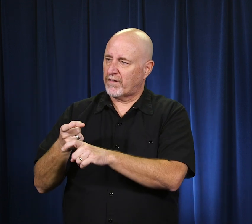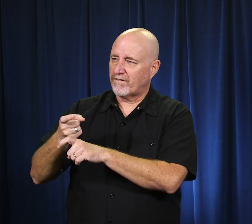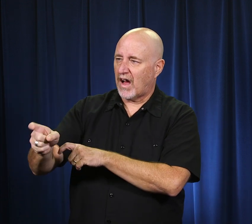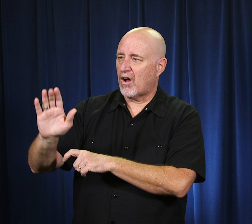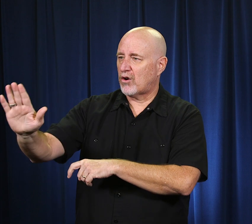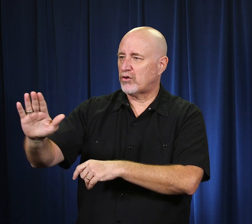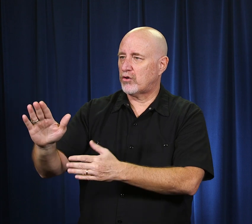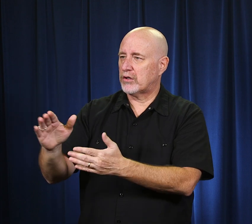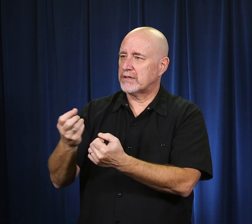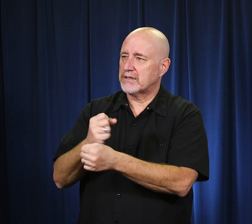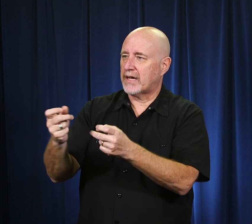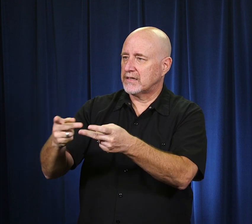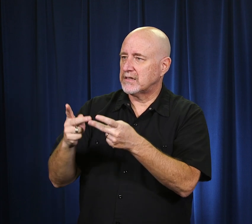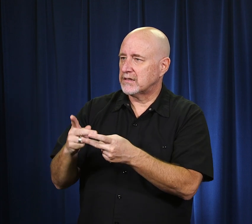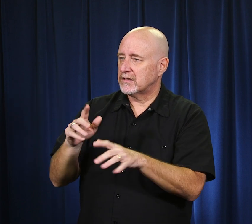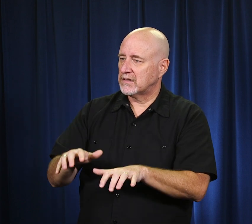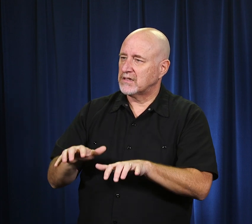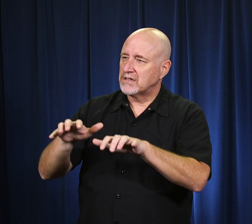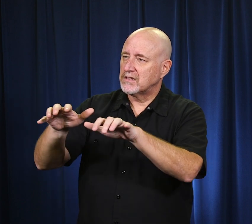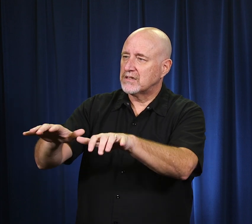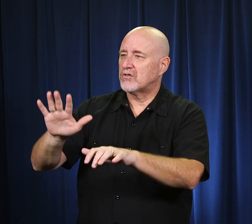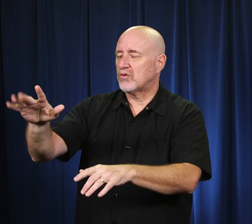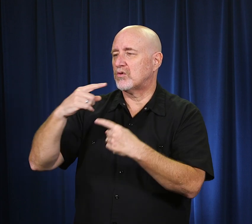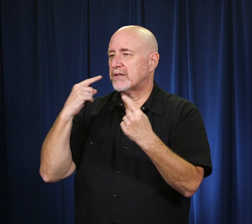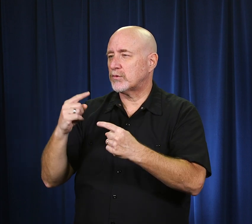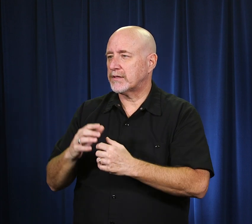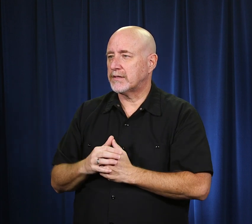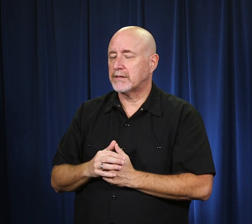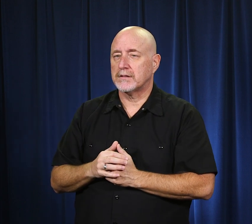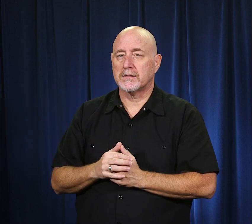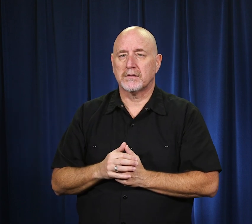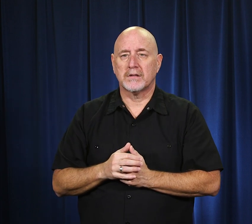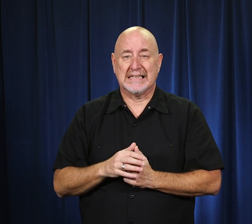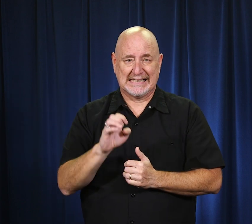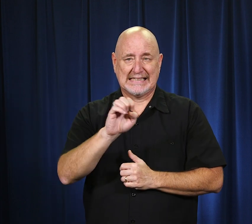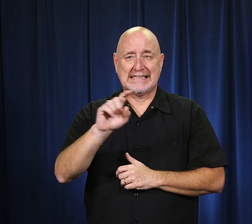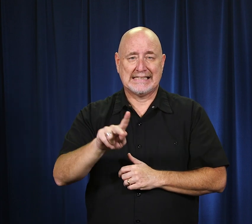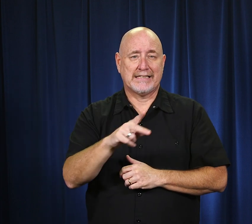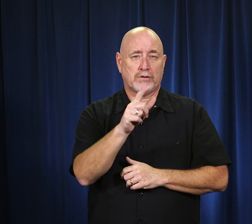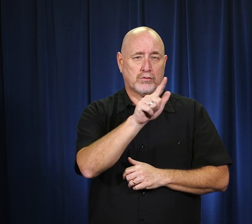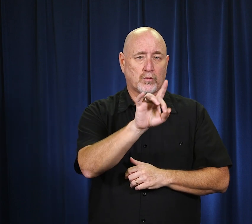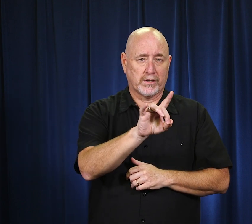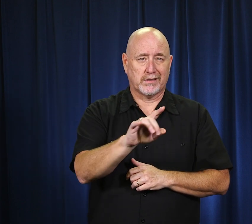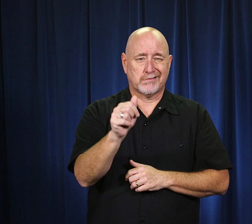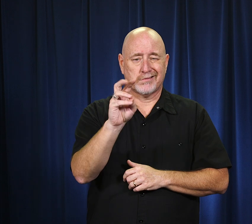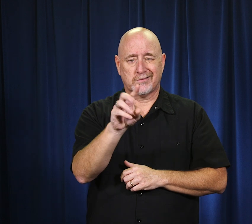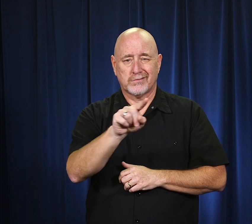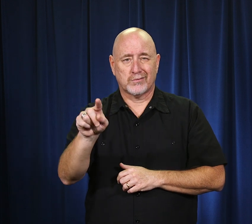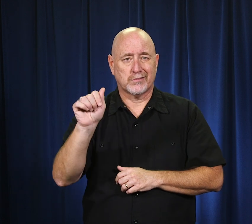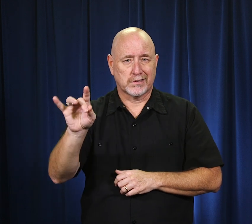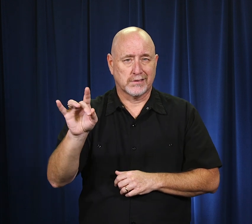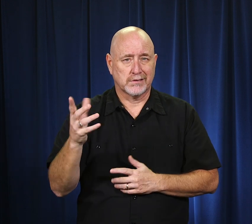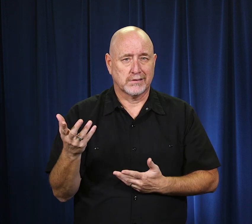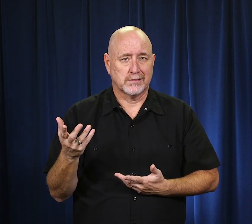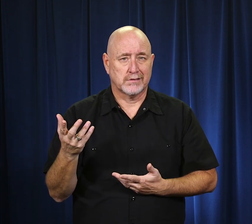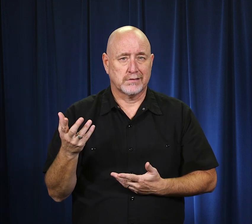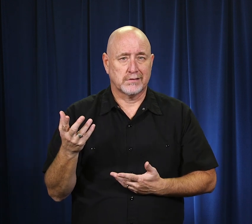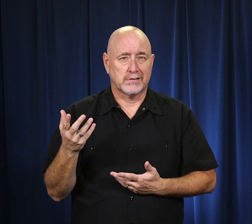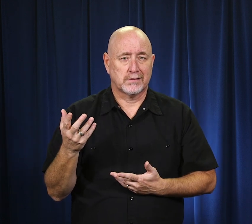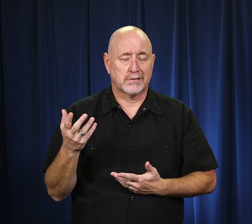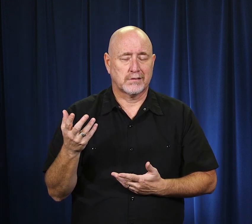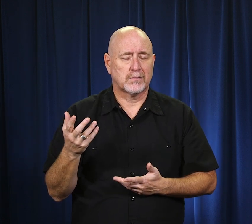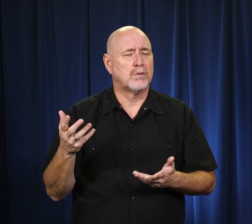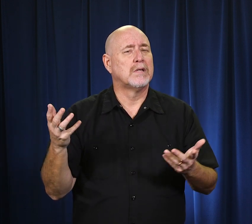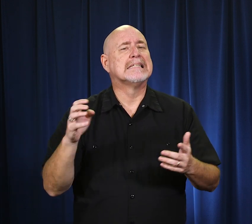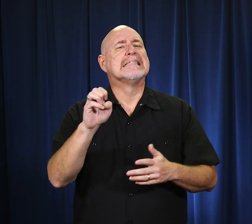splendor. You defiled your sanctuaries by the multitude of your iniquities. You find that in Ezekiel chapter 28, verses 16